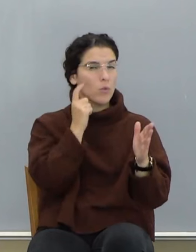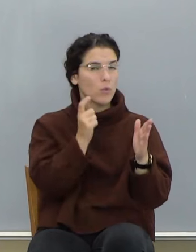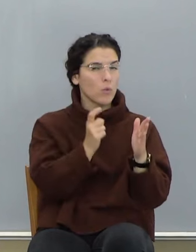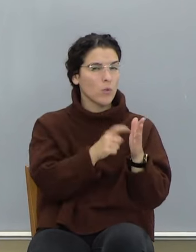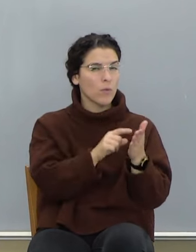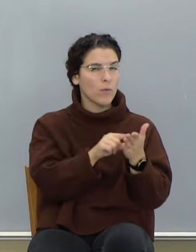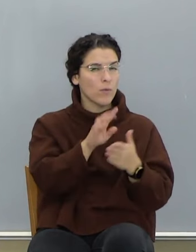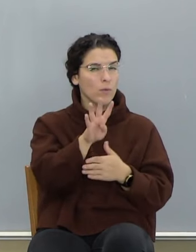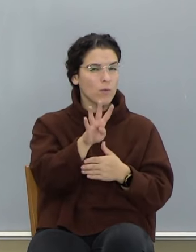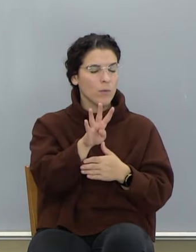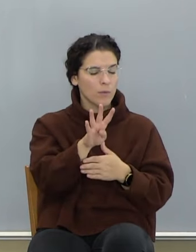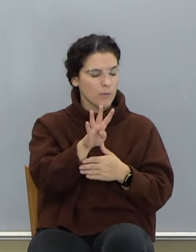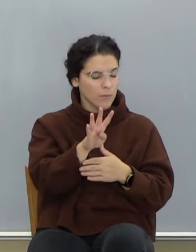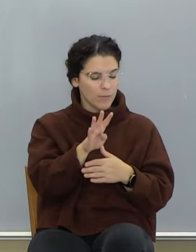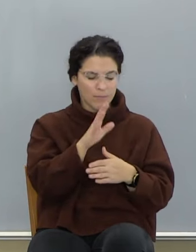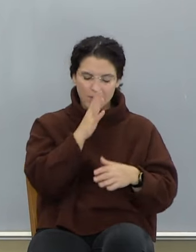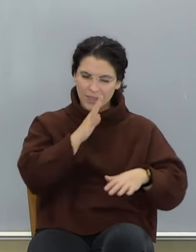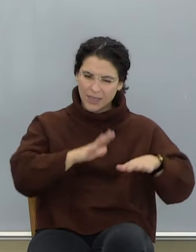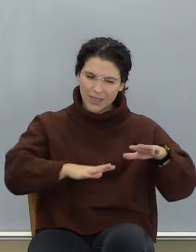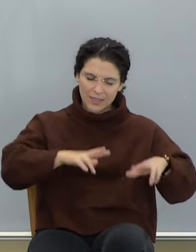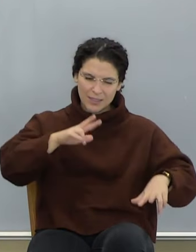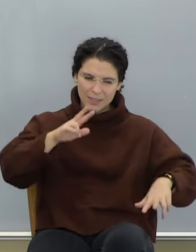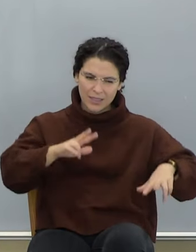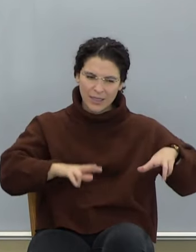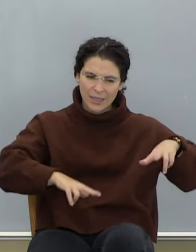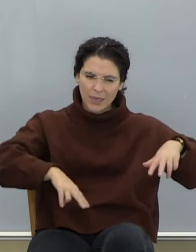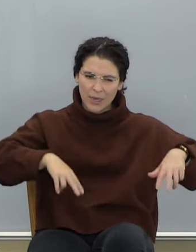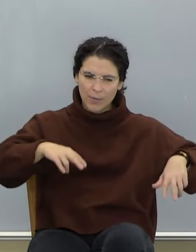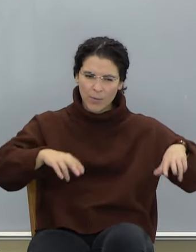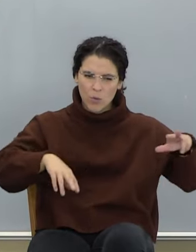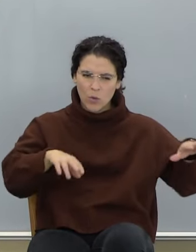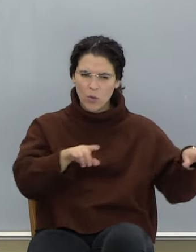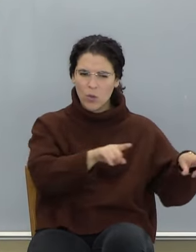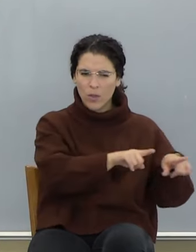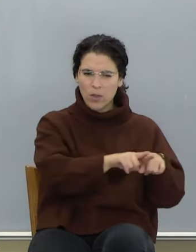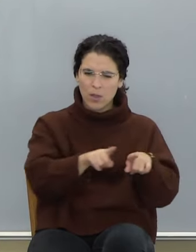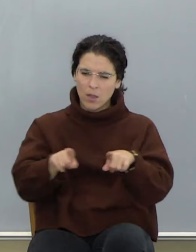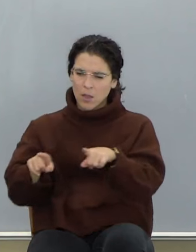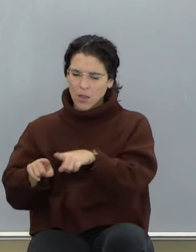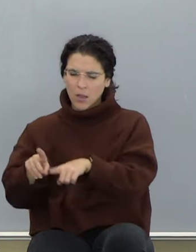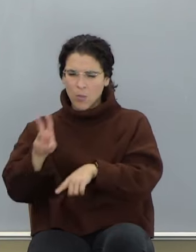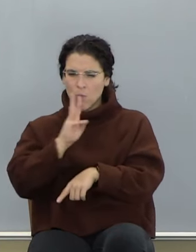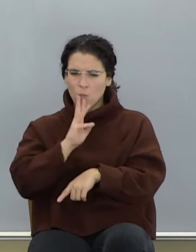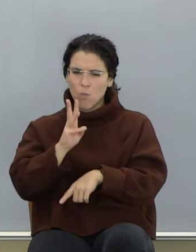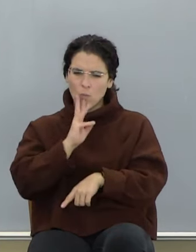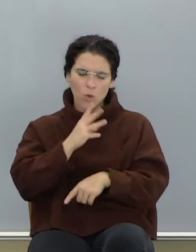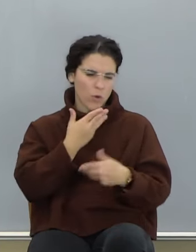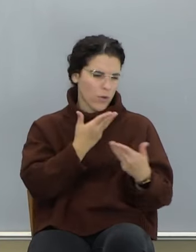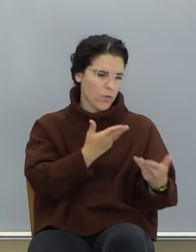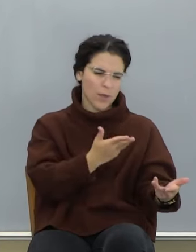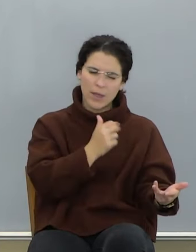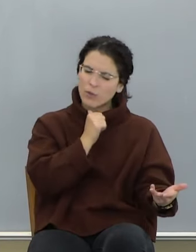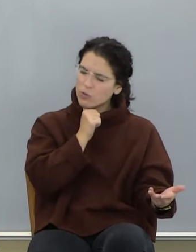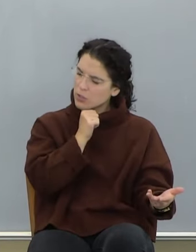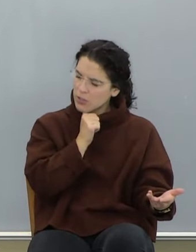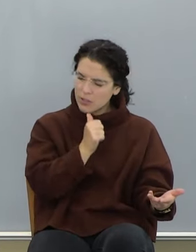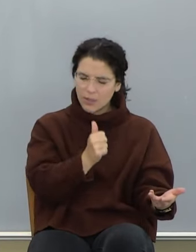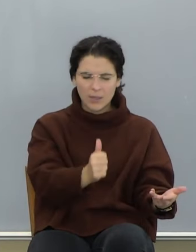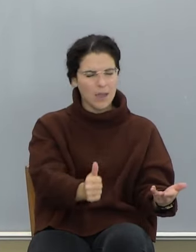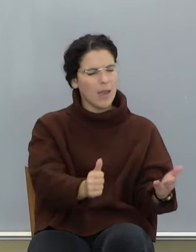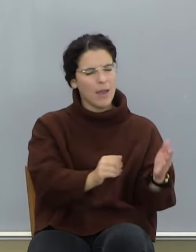4. Unstable as water, thou shall not